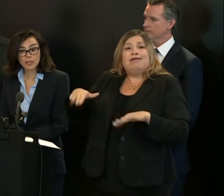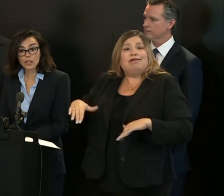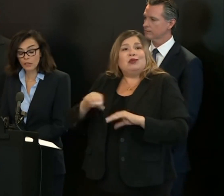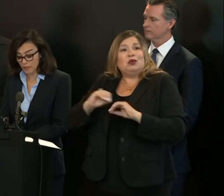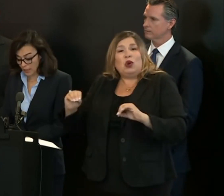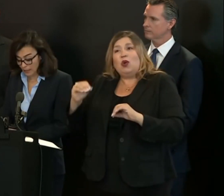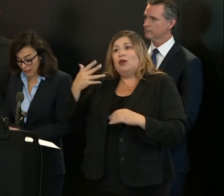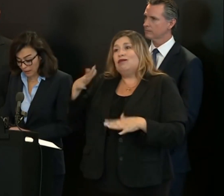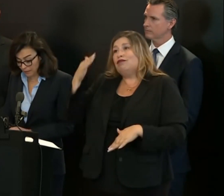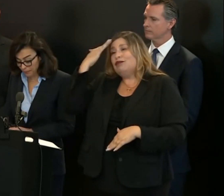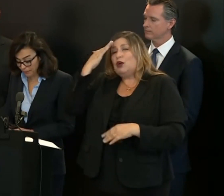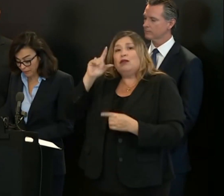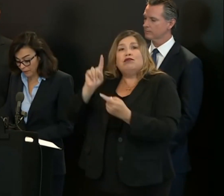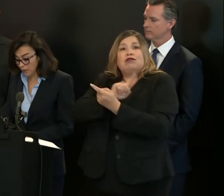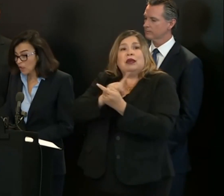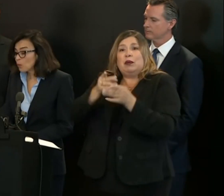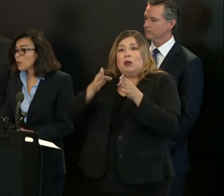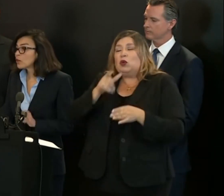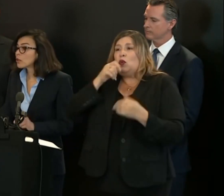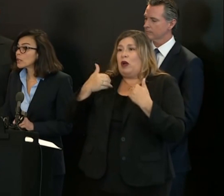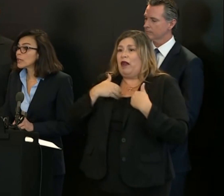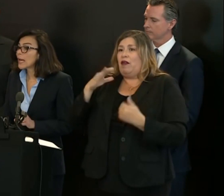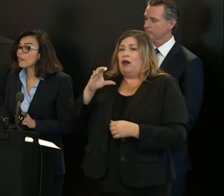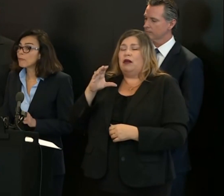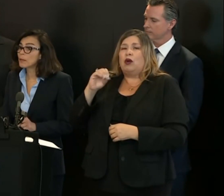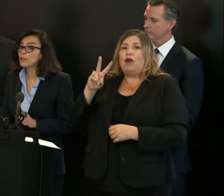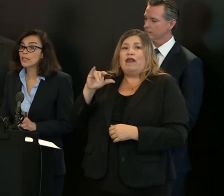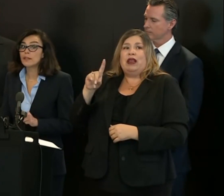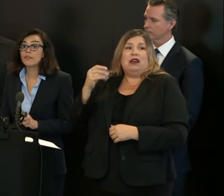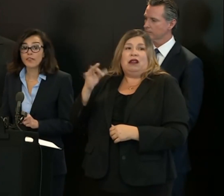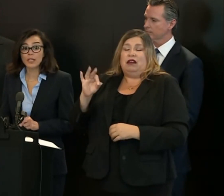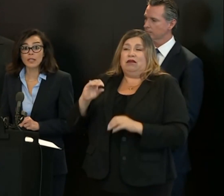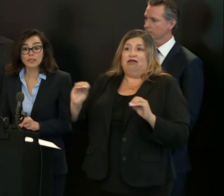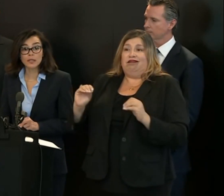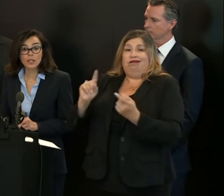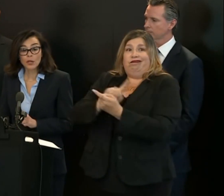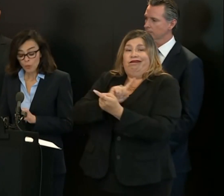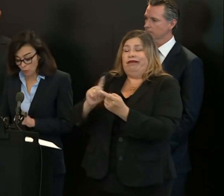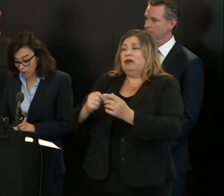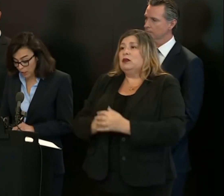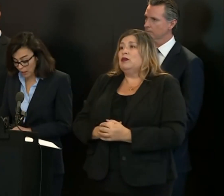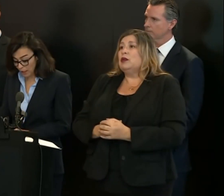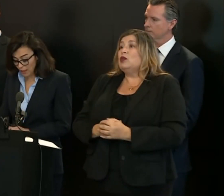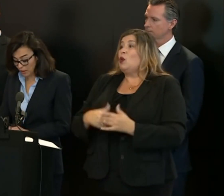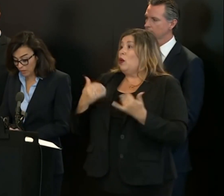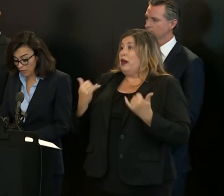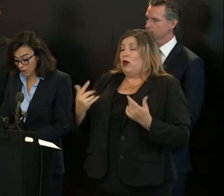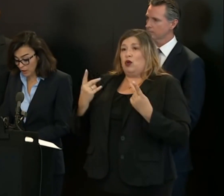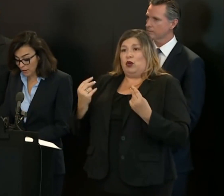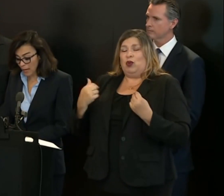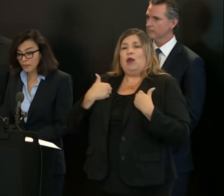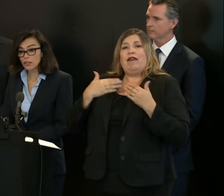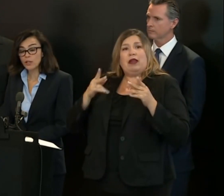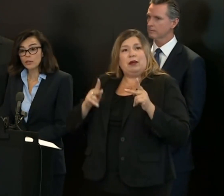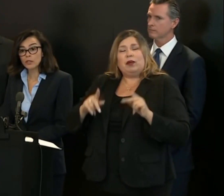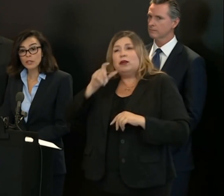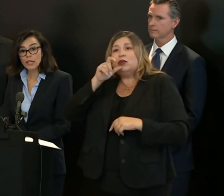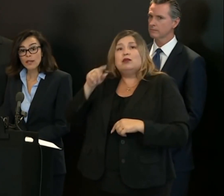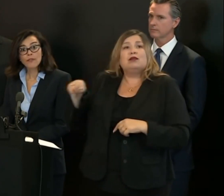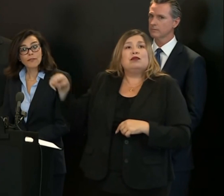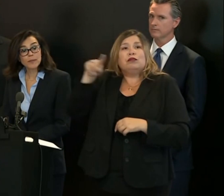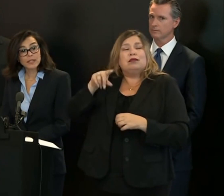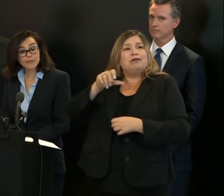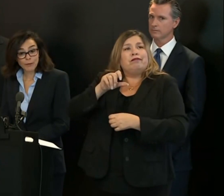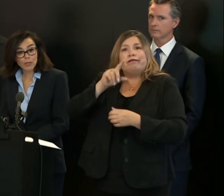confirmed COVID-19. We currently have people in the field working in the community at the